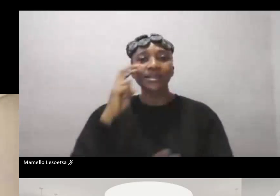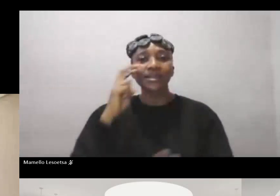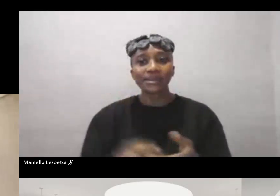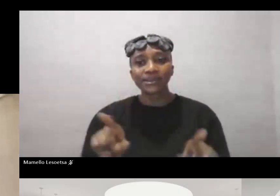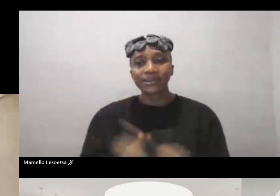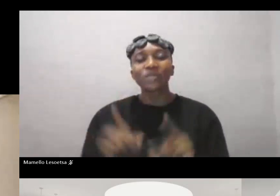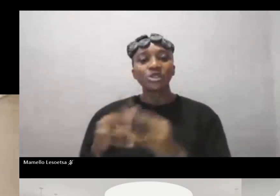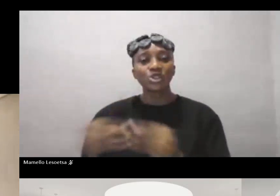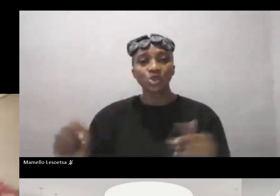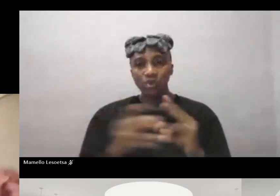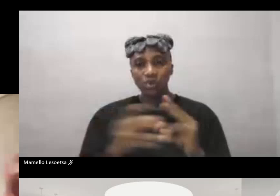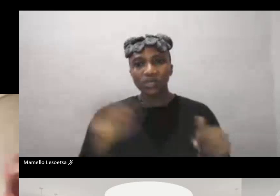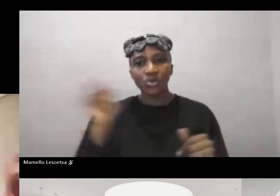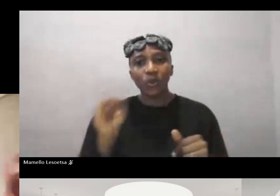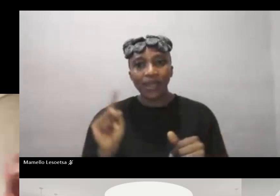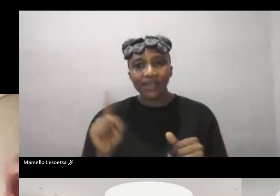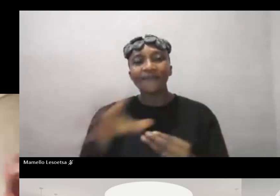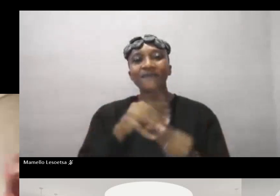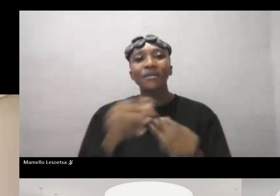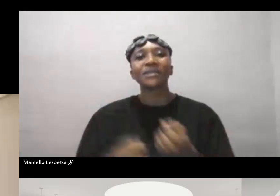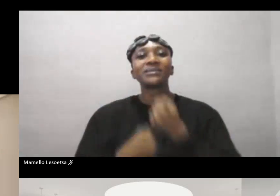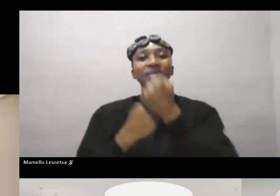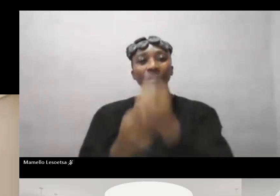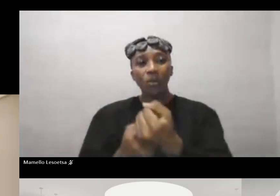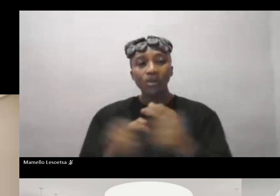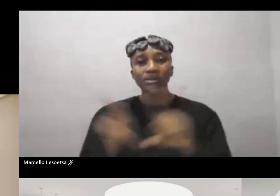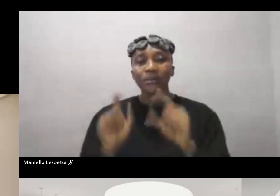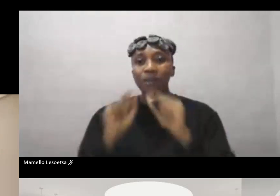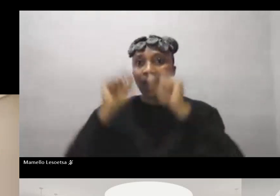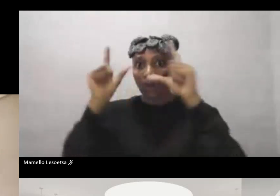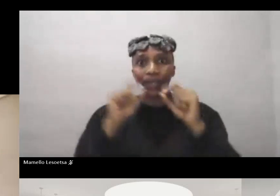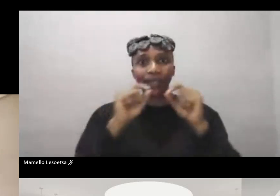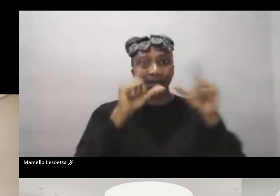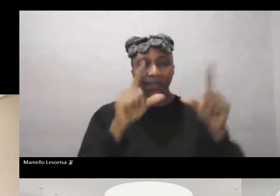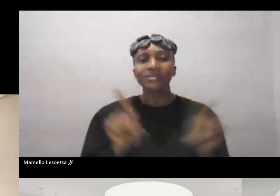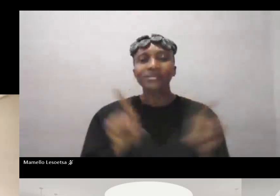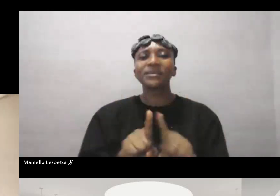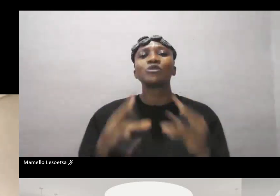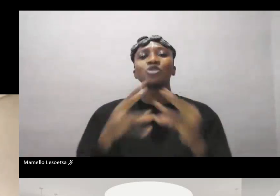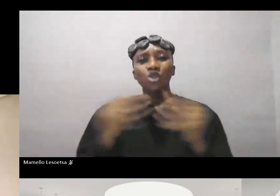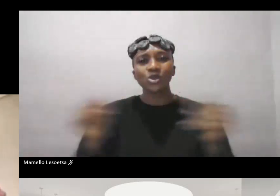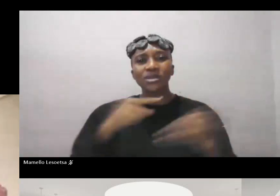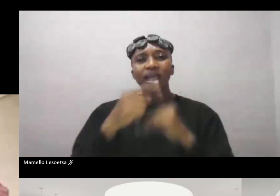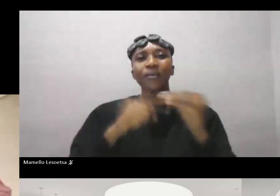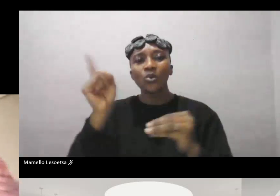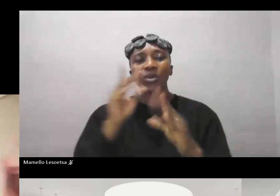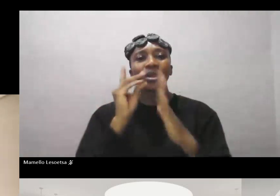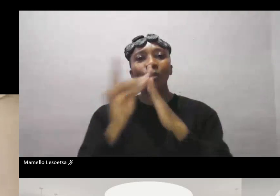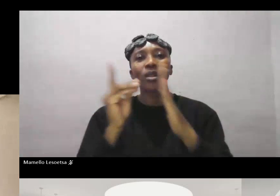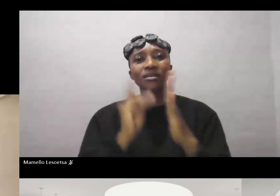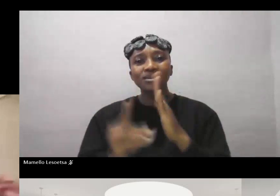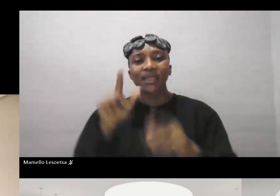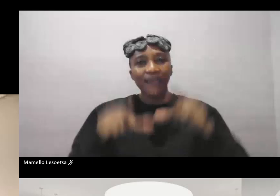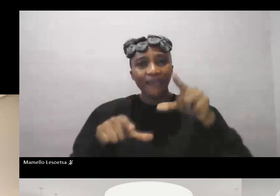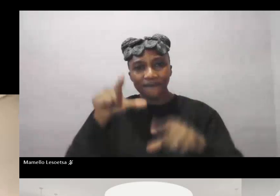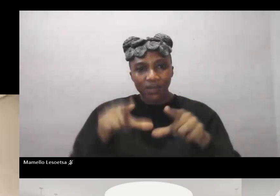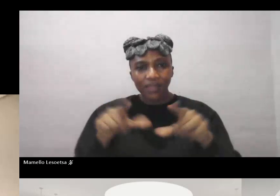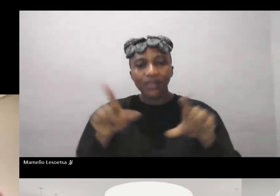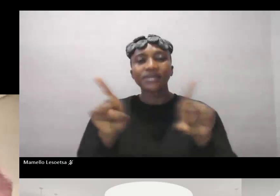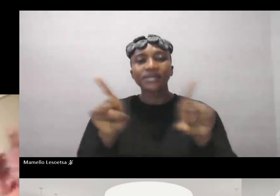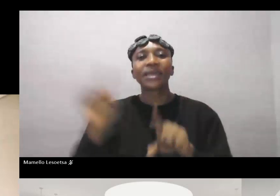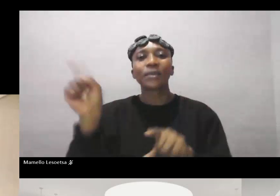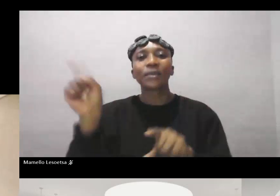family support, solutions in terms of awareness of the teachers, solution in terms in the policy level, solution in terms of the training of the